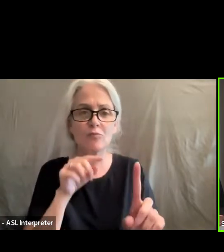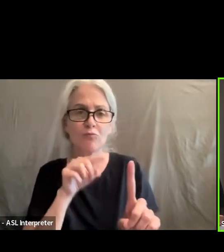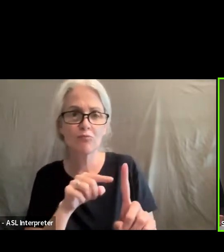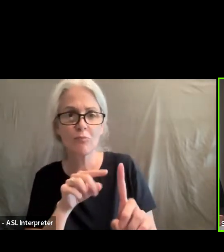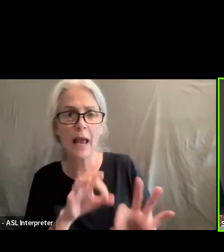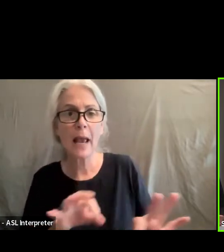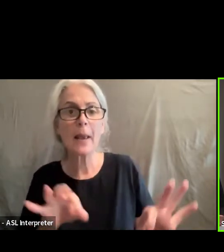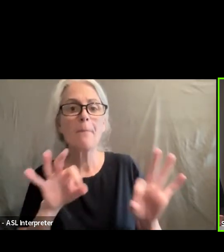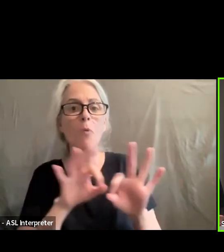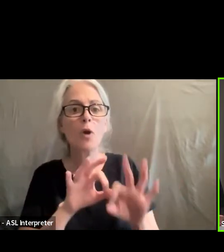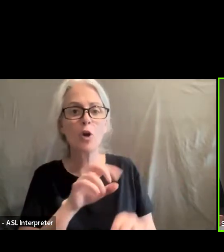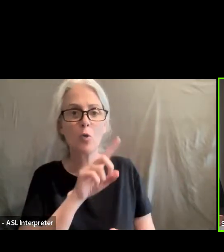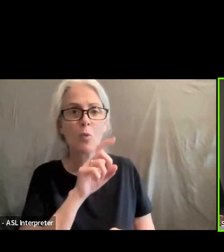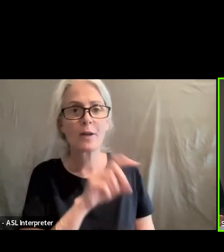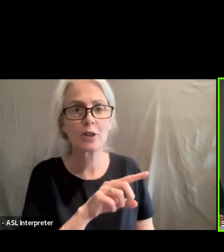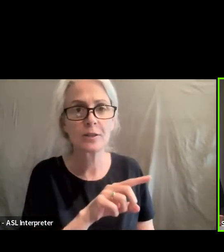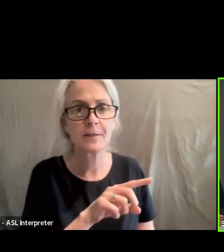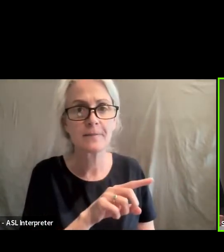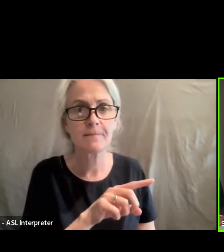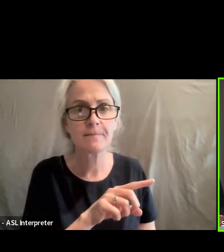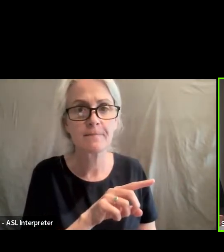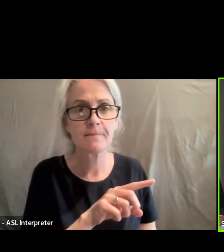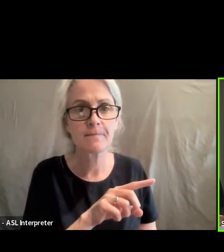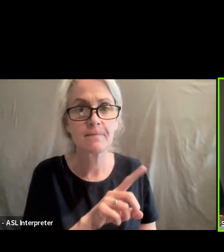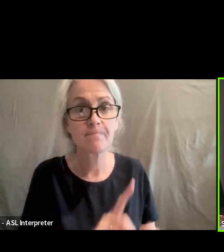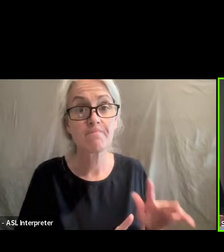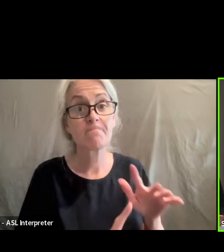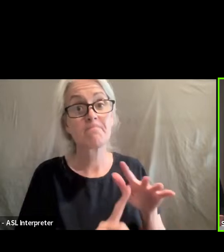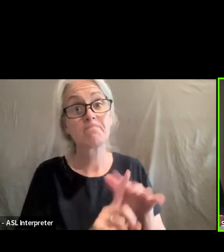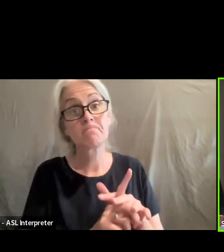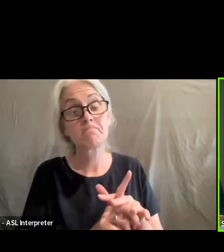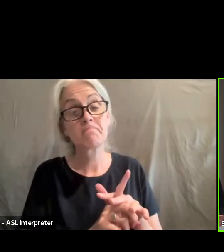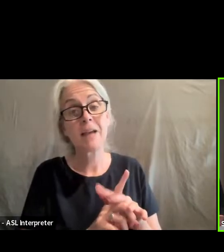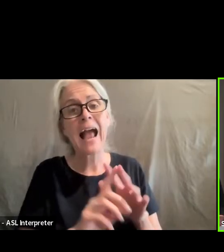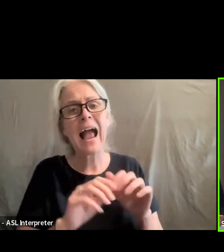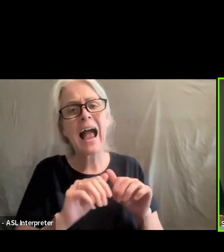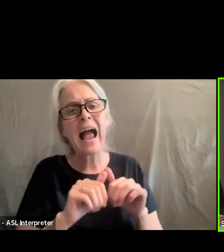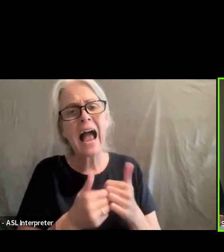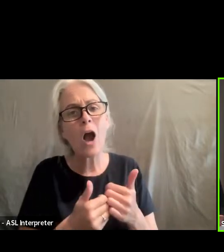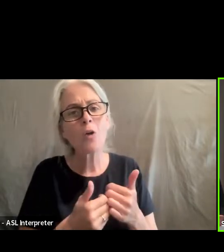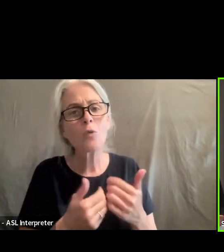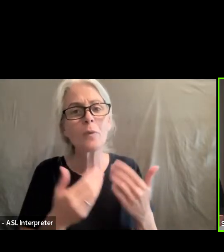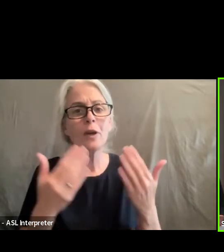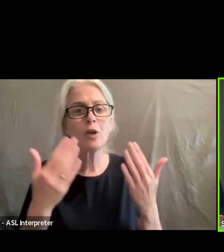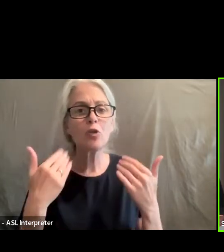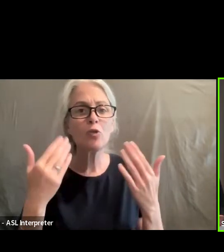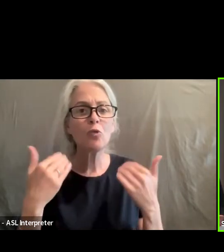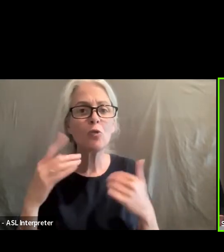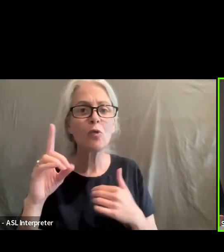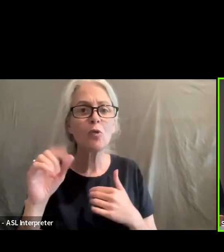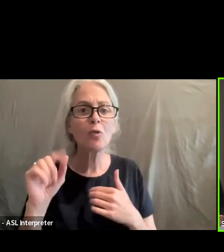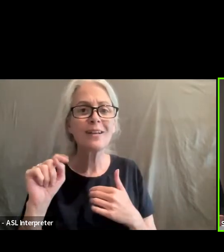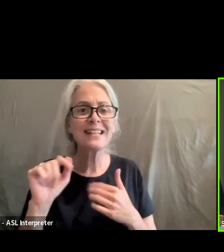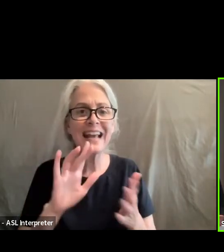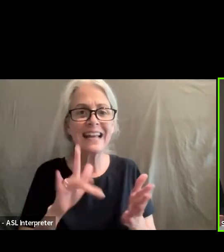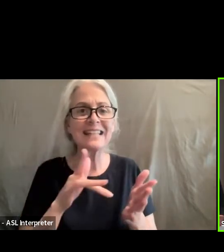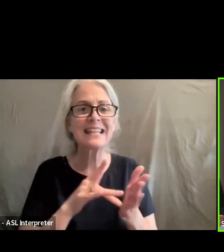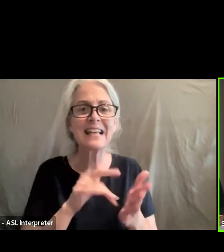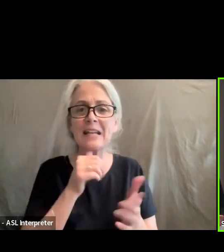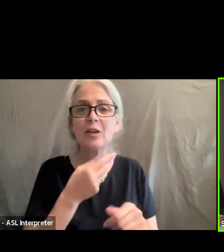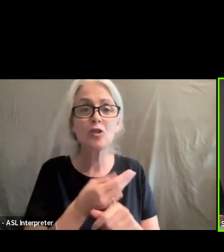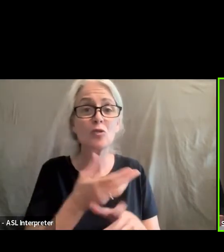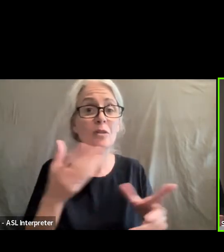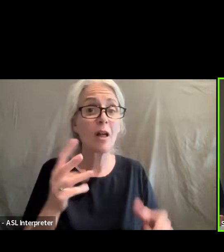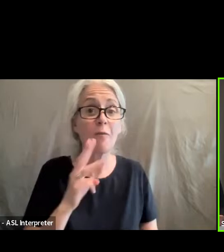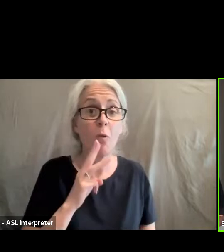important questions. And, one question that would come up tonight is, like, how do we cool data centers in a way that doesn't use a lot of